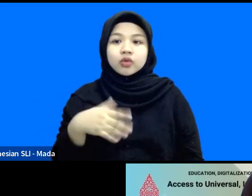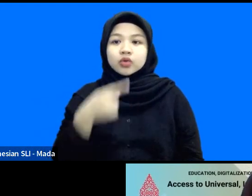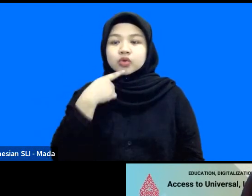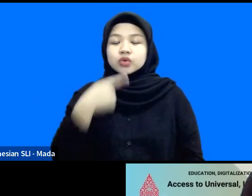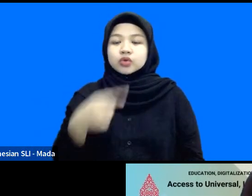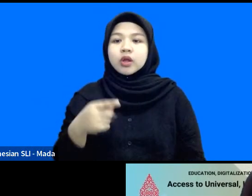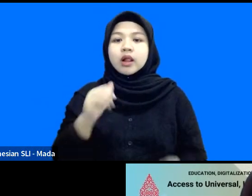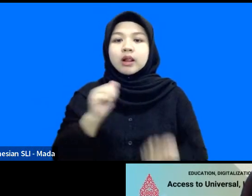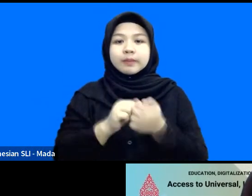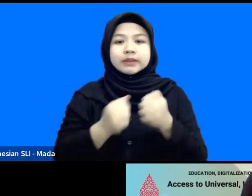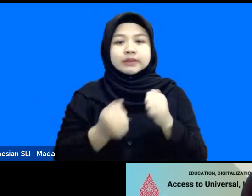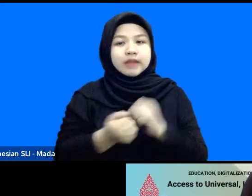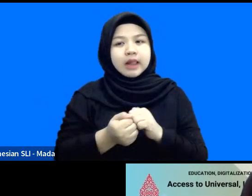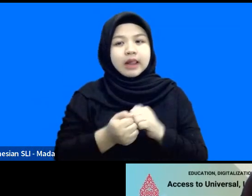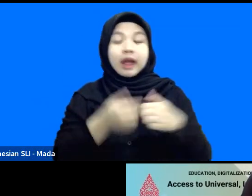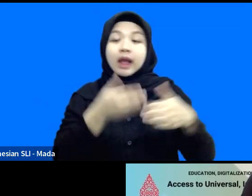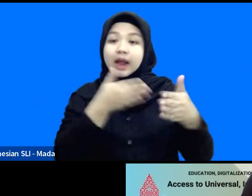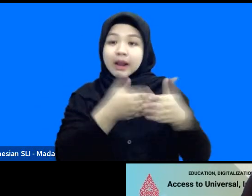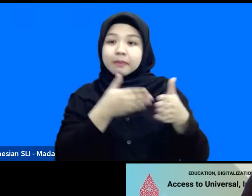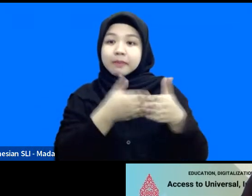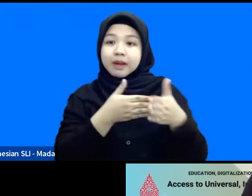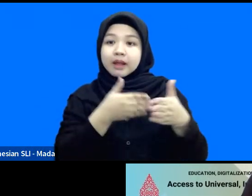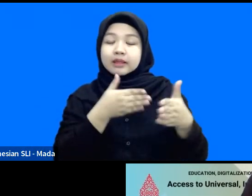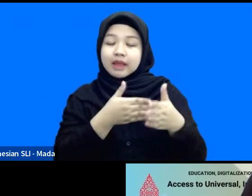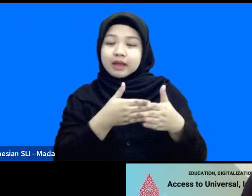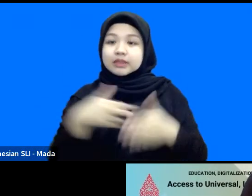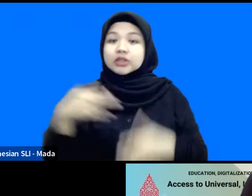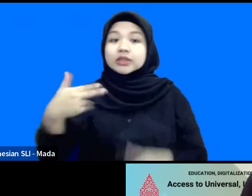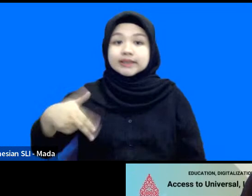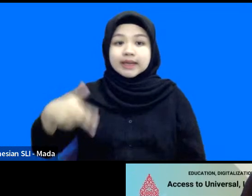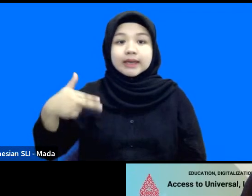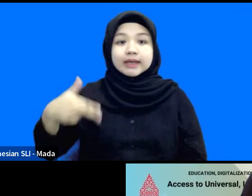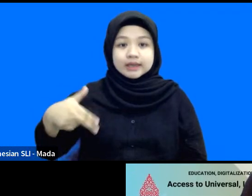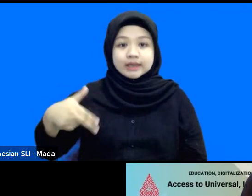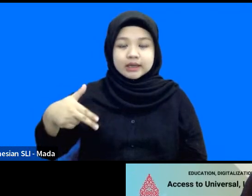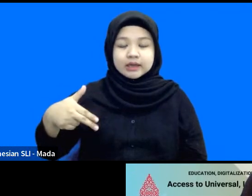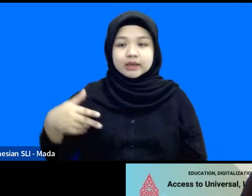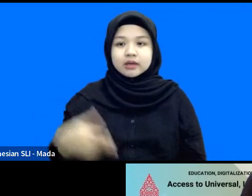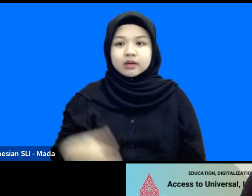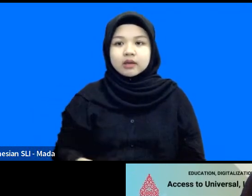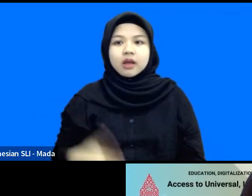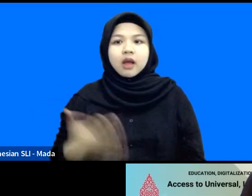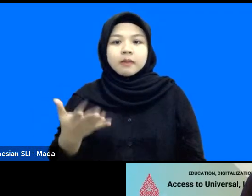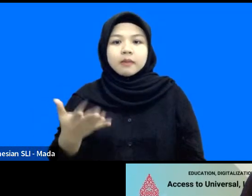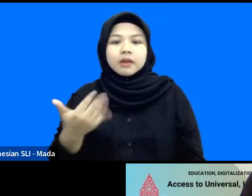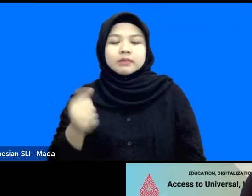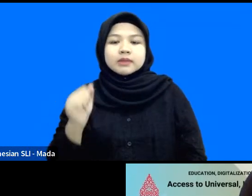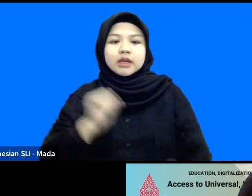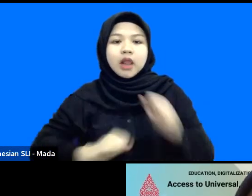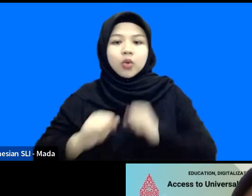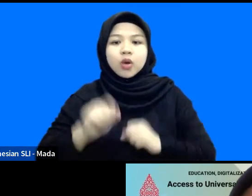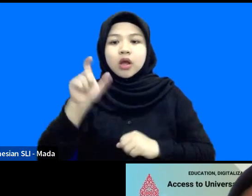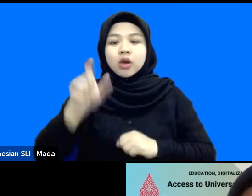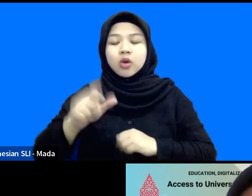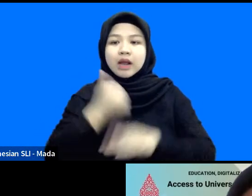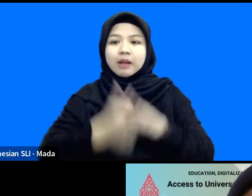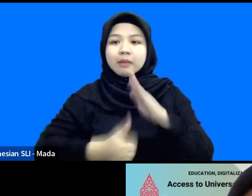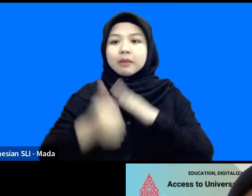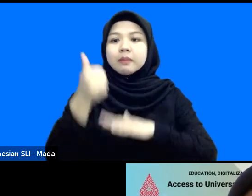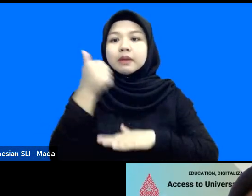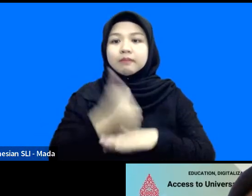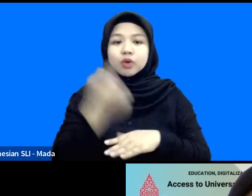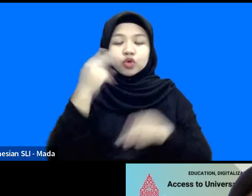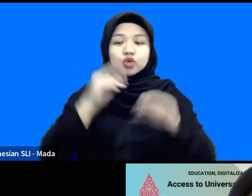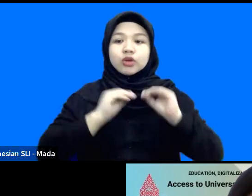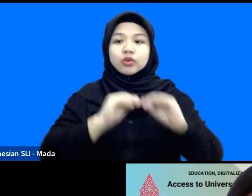this pandemic, and how the governments and the world leaders can do to mitigate that. But I'm also curious to hear your thoughts about